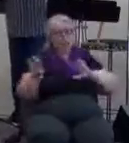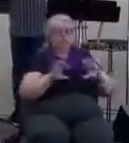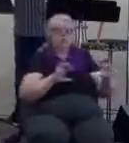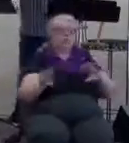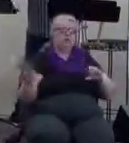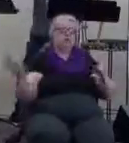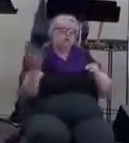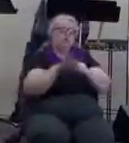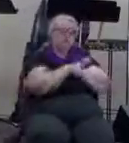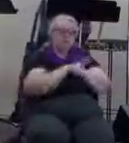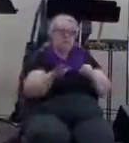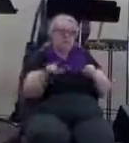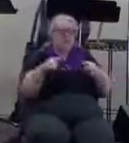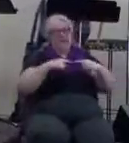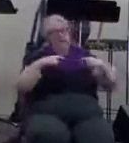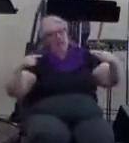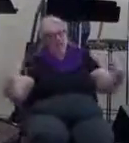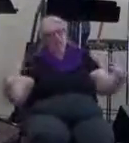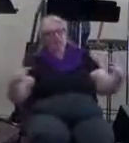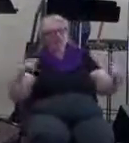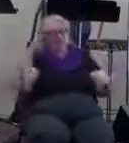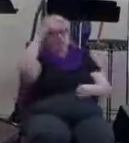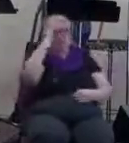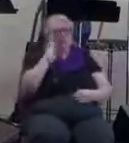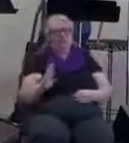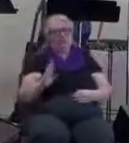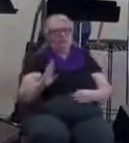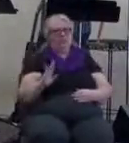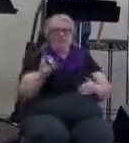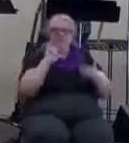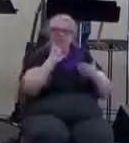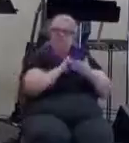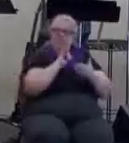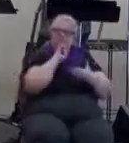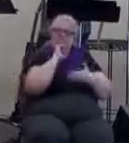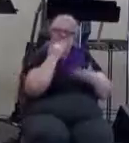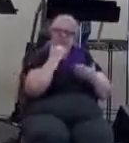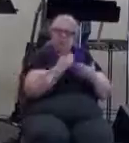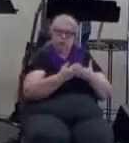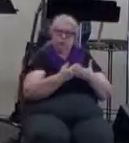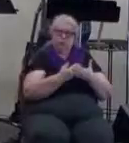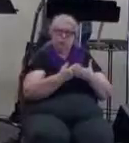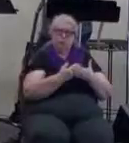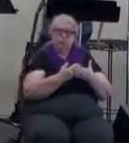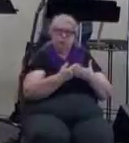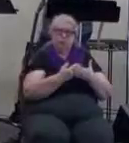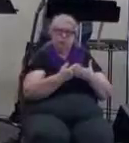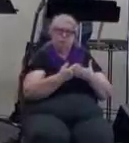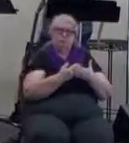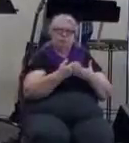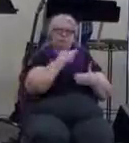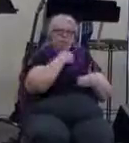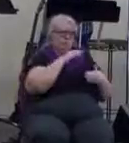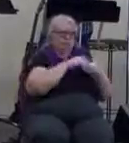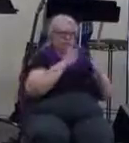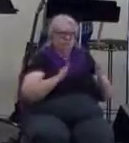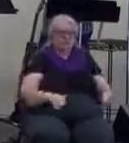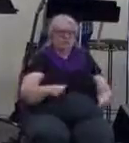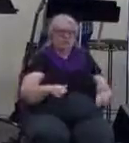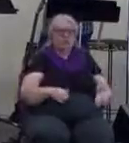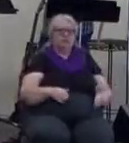opposite of what God does. And that is not good. The Sanhedrin are convicted